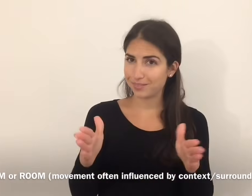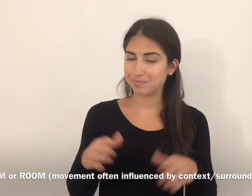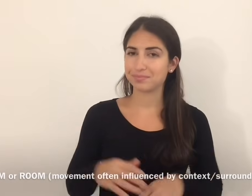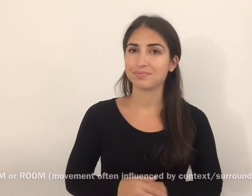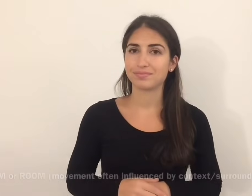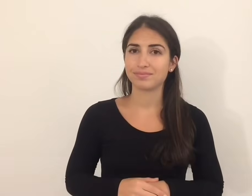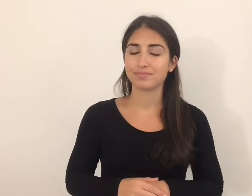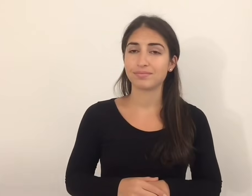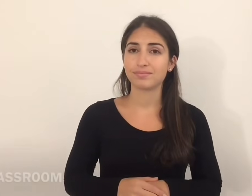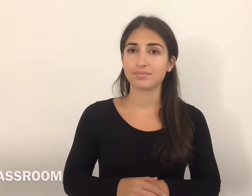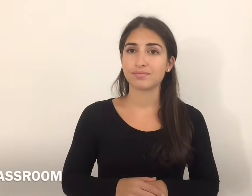Room.